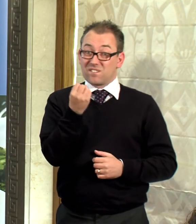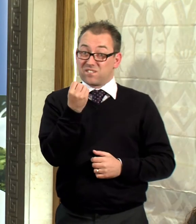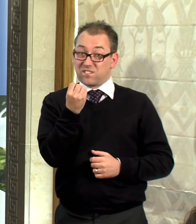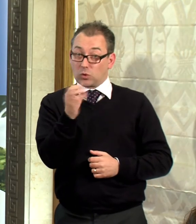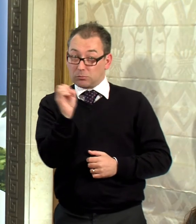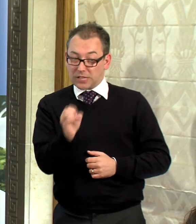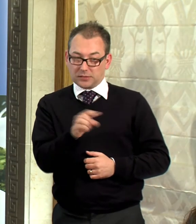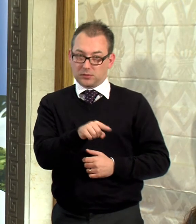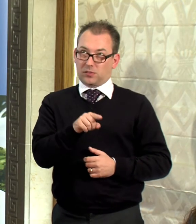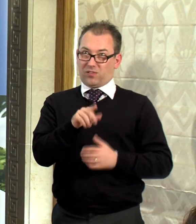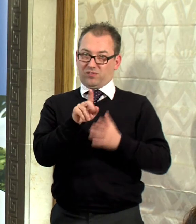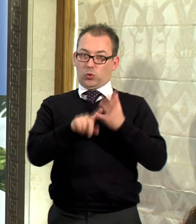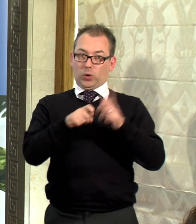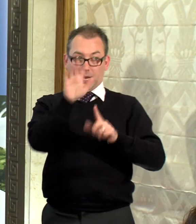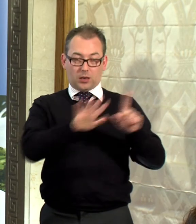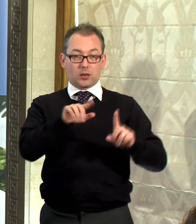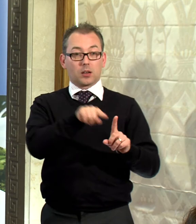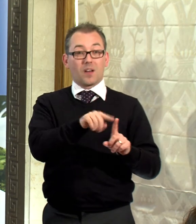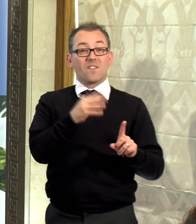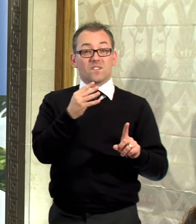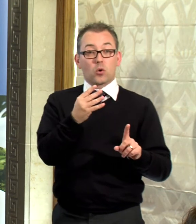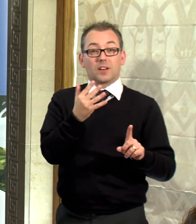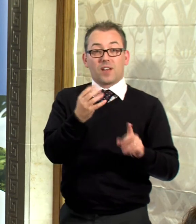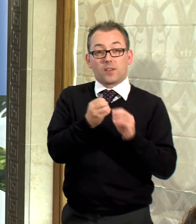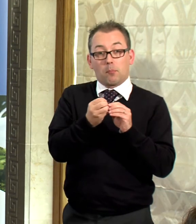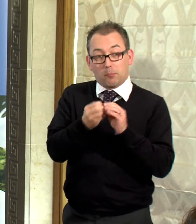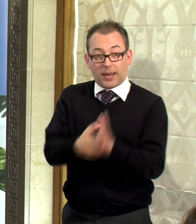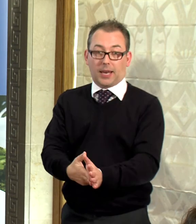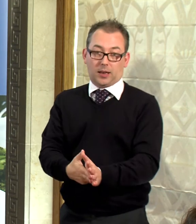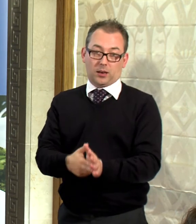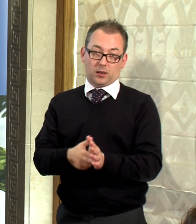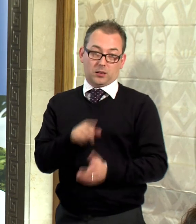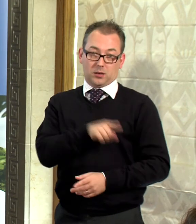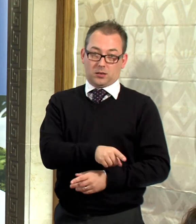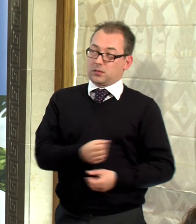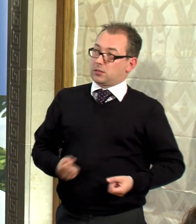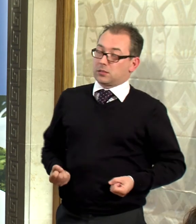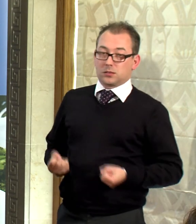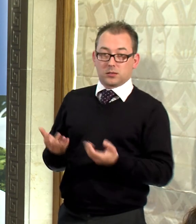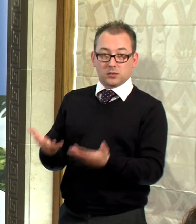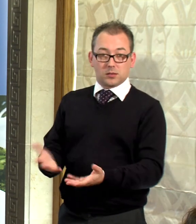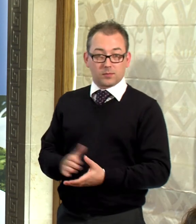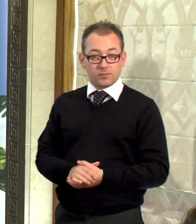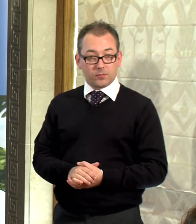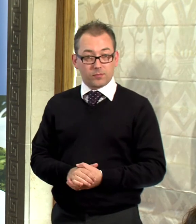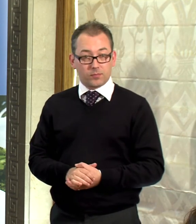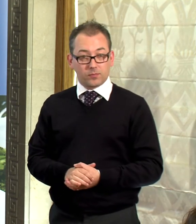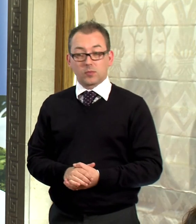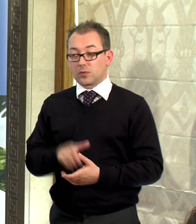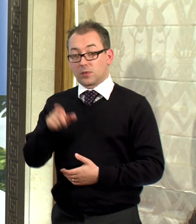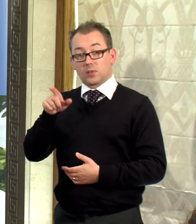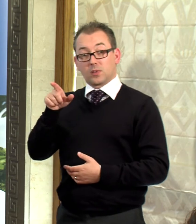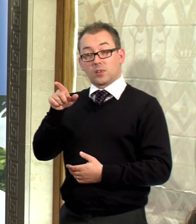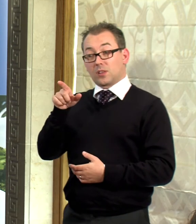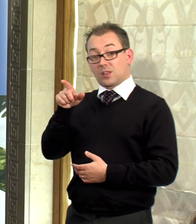of the population, was over £45 billion. The economy suffers from excluding